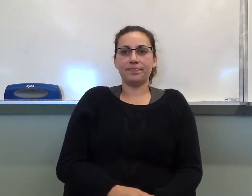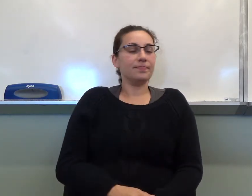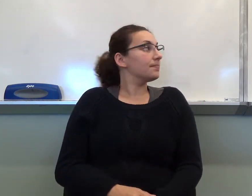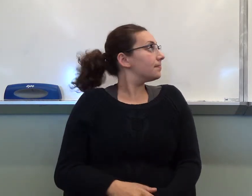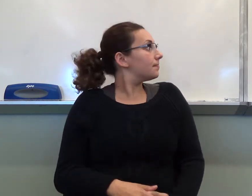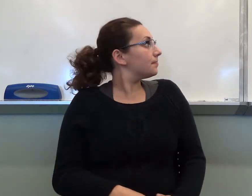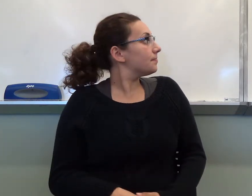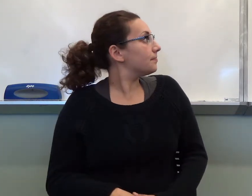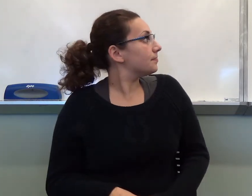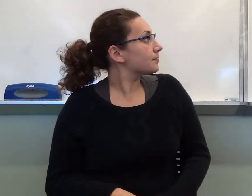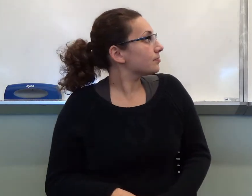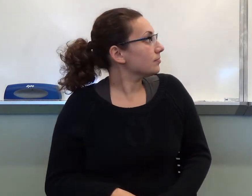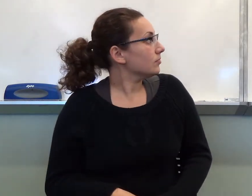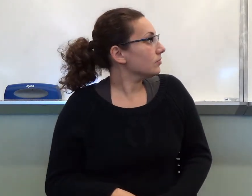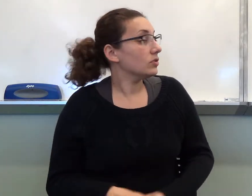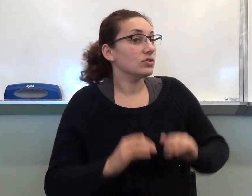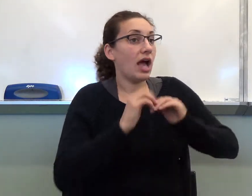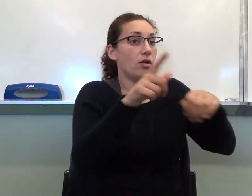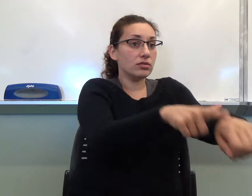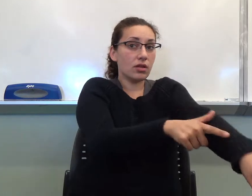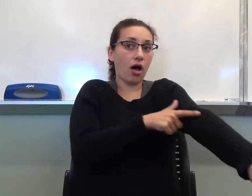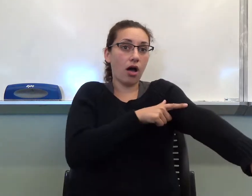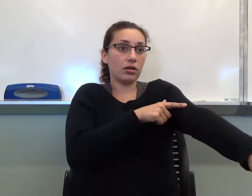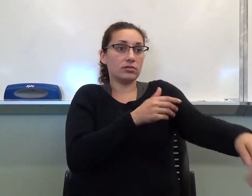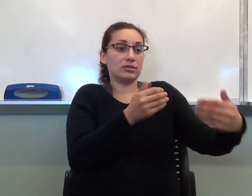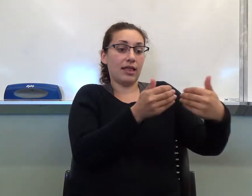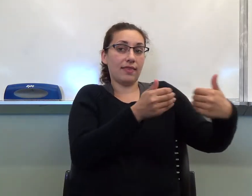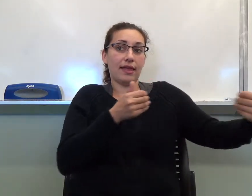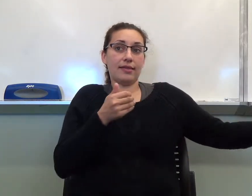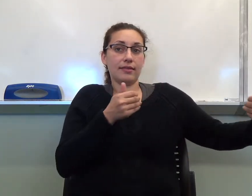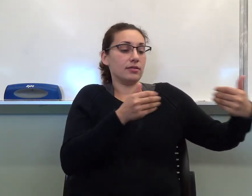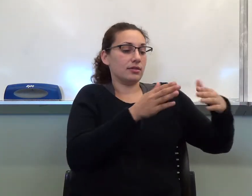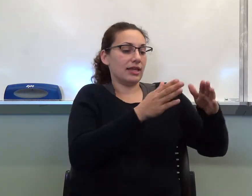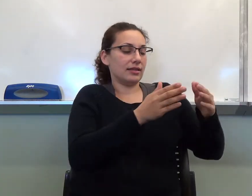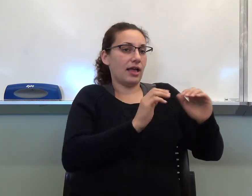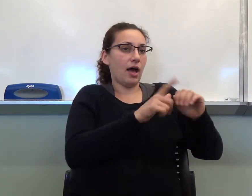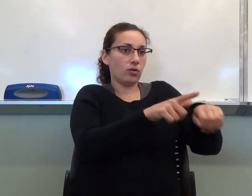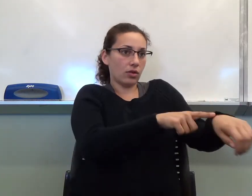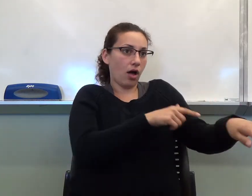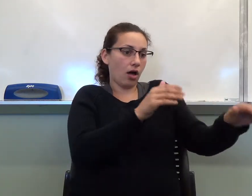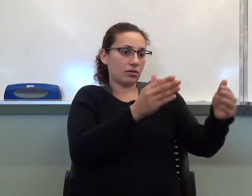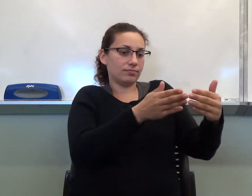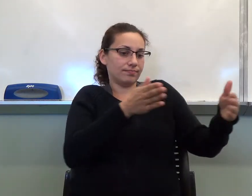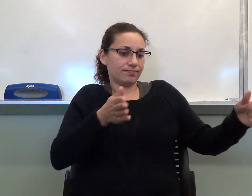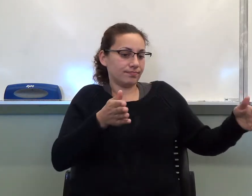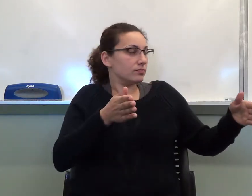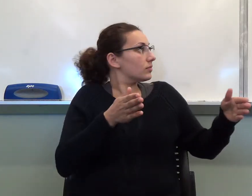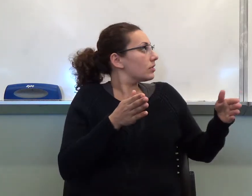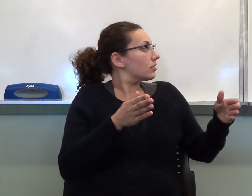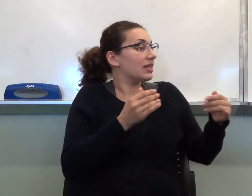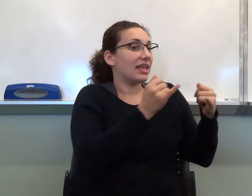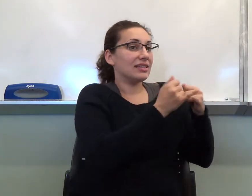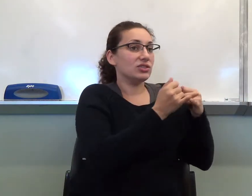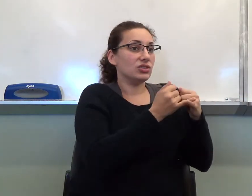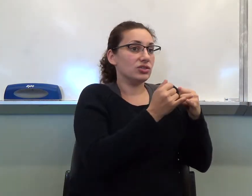Okay, what does that mean? It means that the actual conversion between the two is an unending